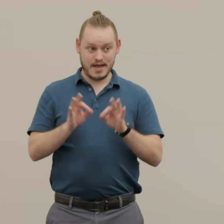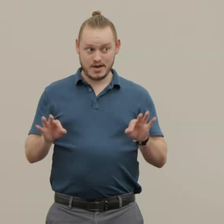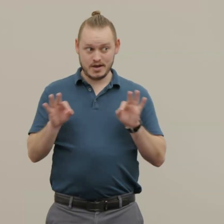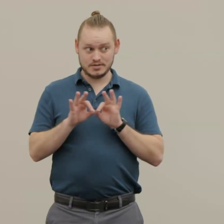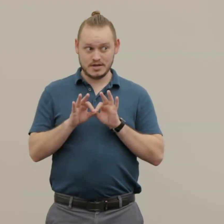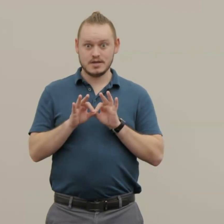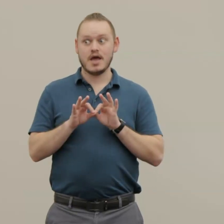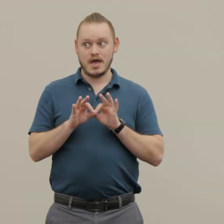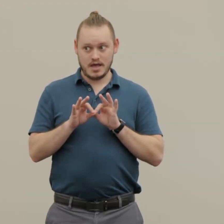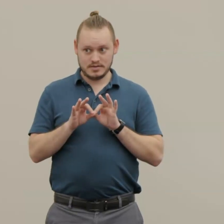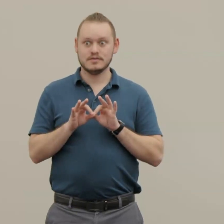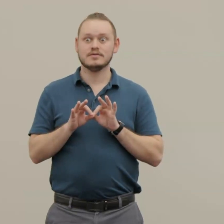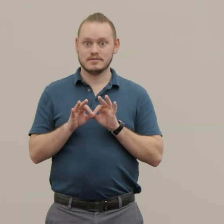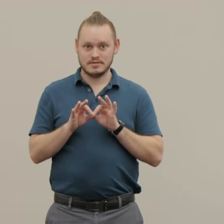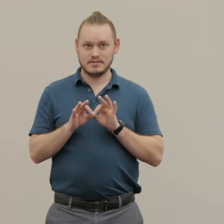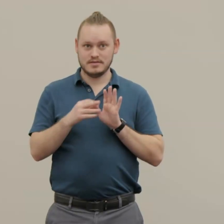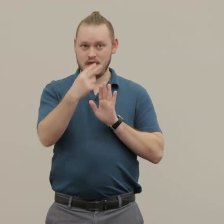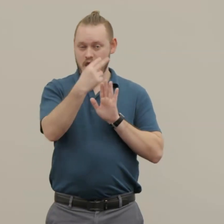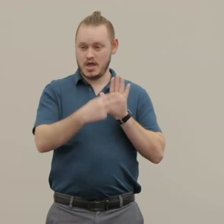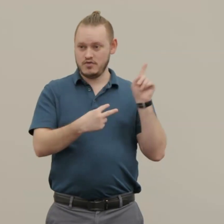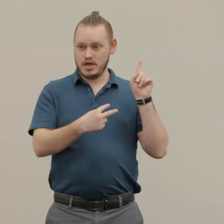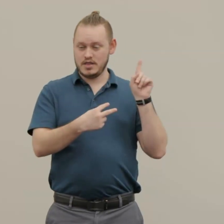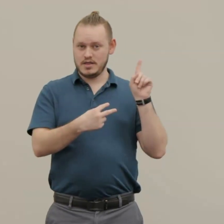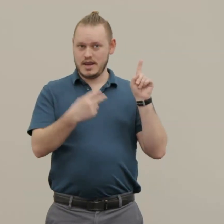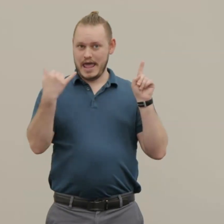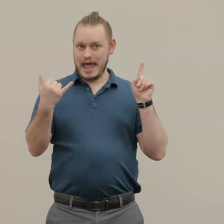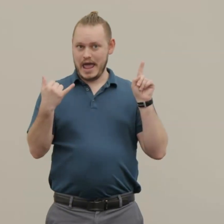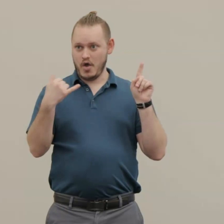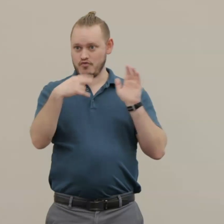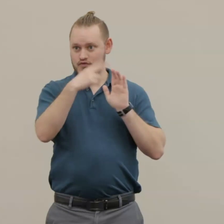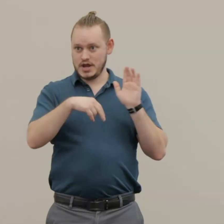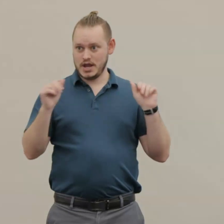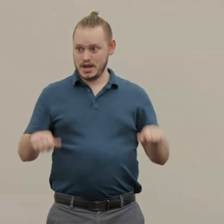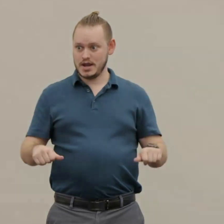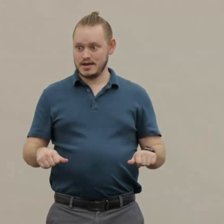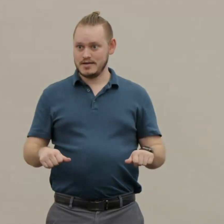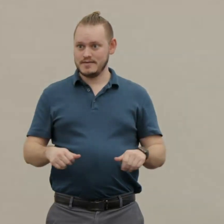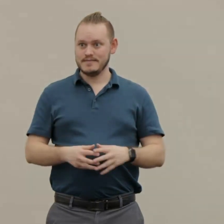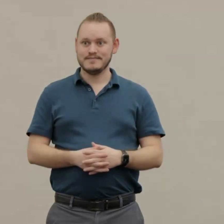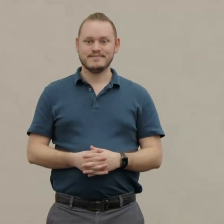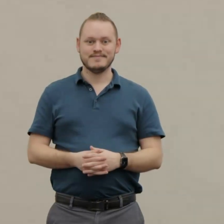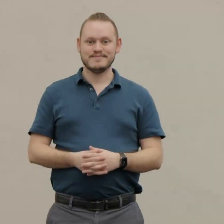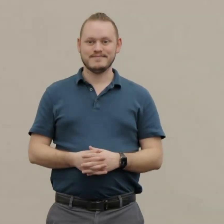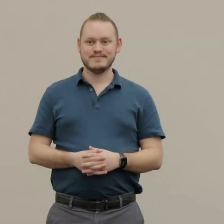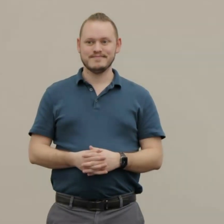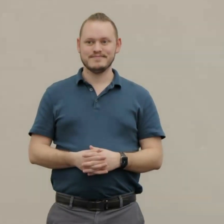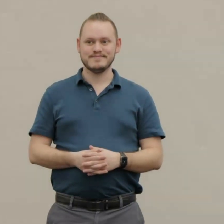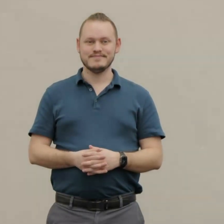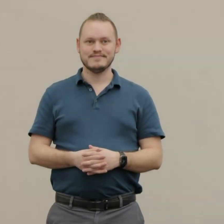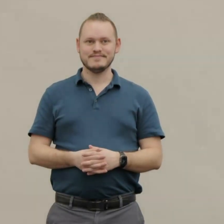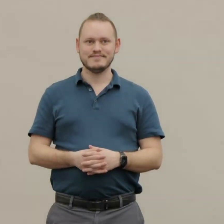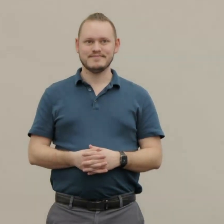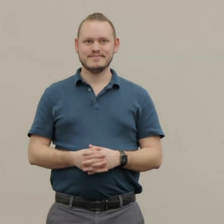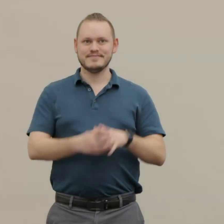matters? Can you read me now? You know, I actually have "Can you